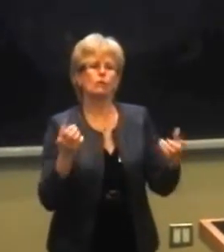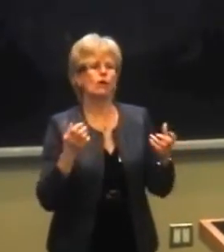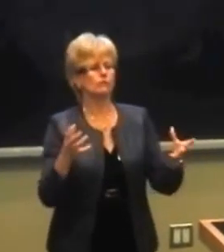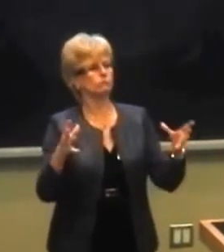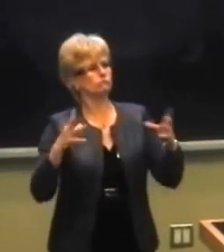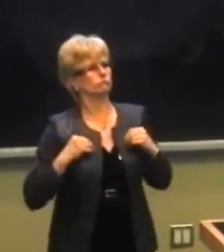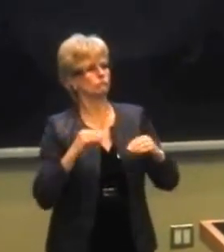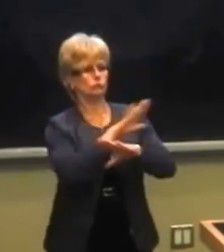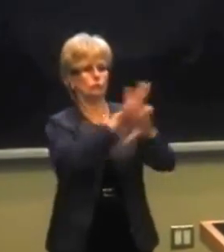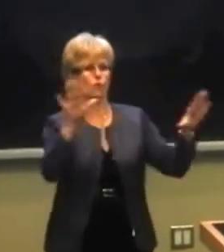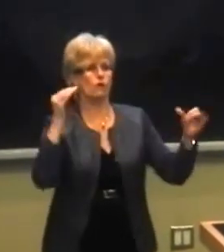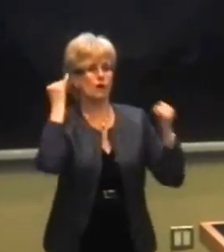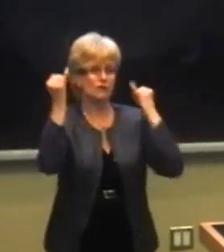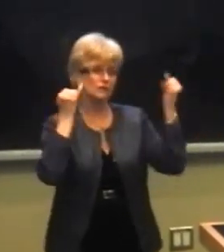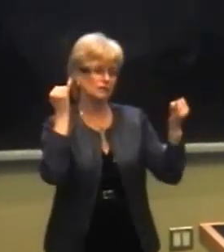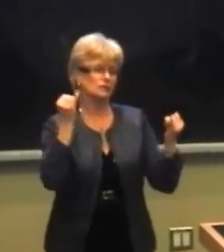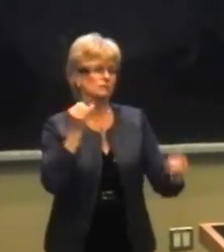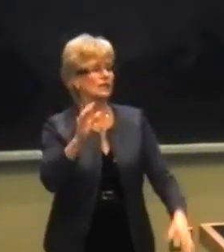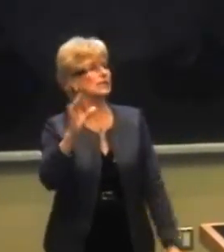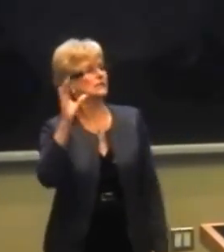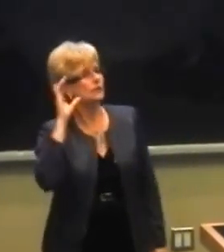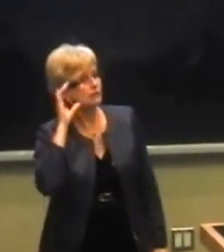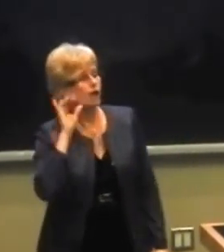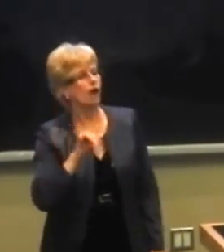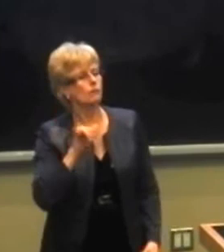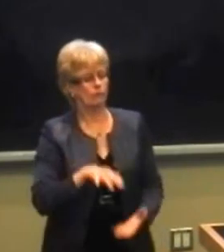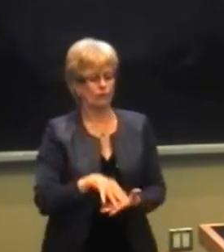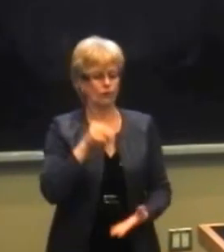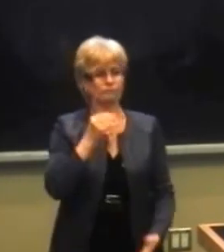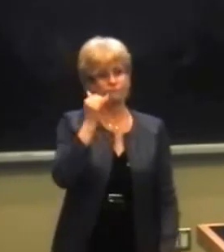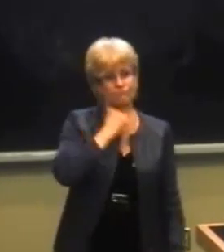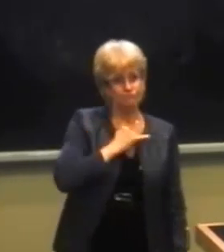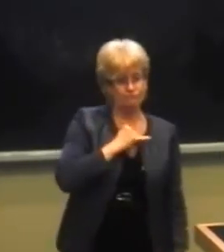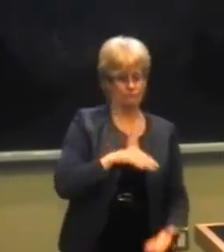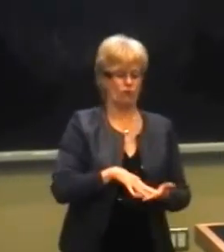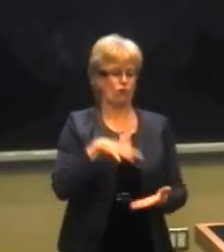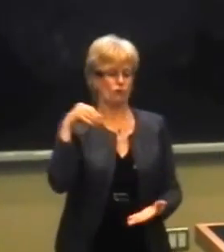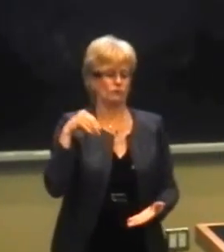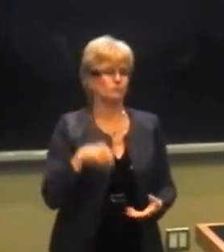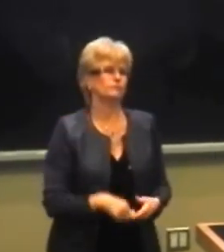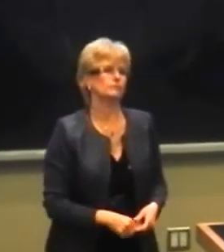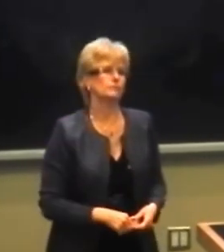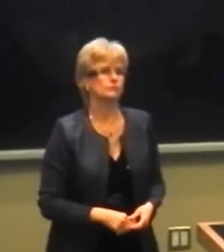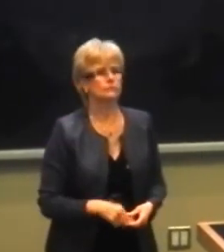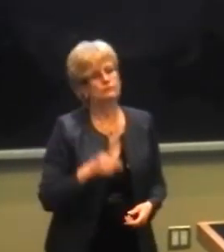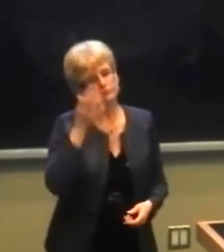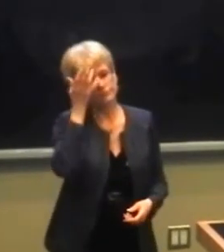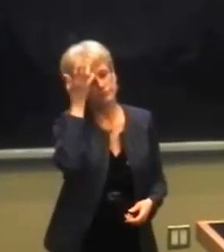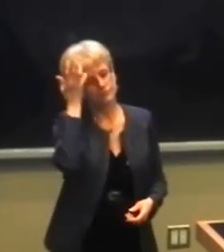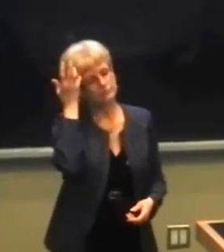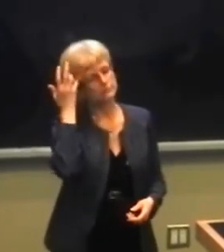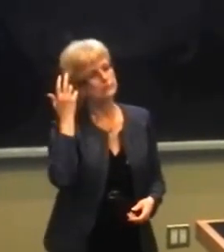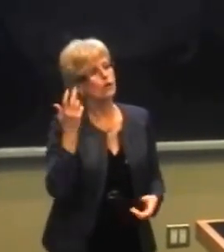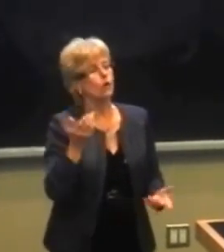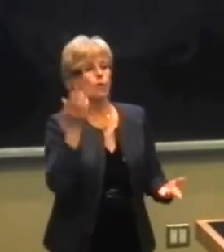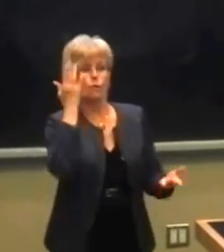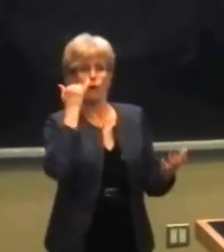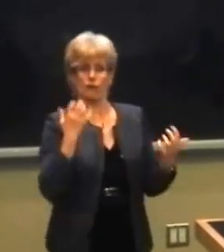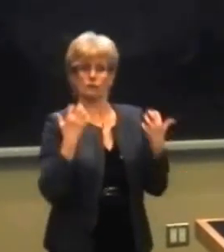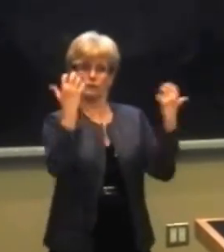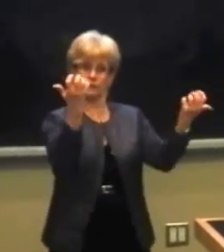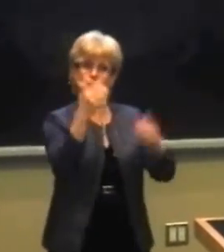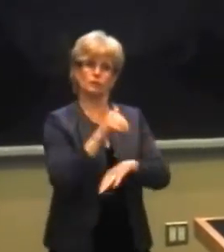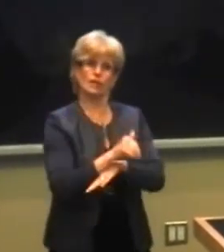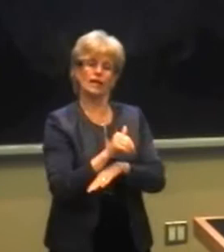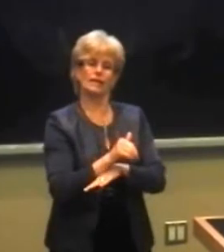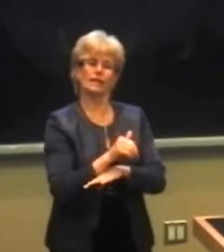to new ideas and listen and learn from our mistakes. So one of the reasons for having an event like tonight